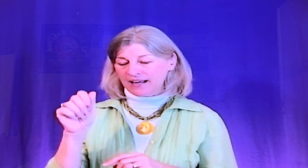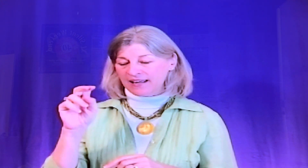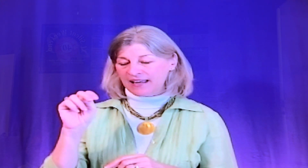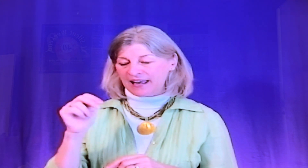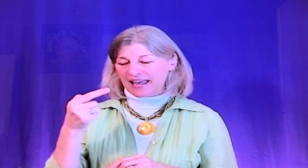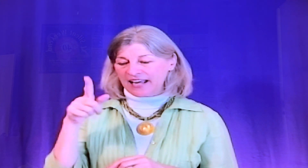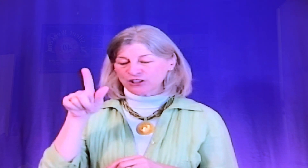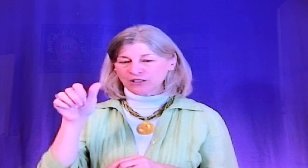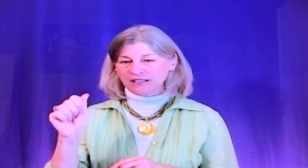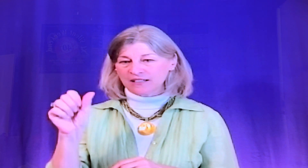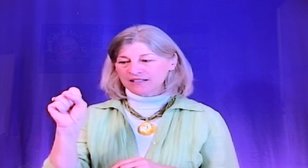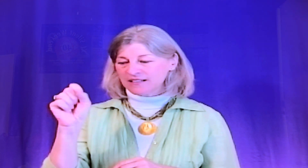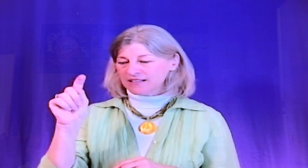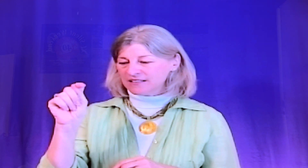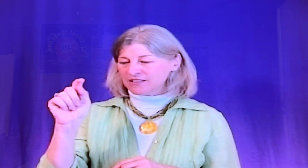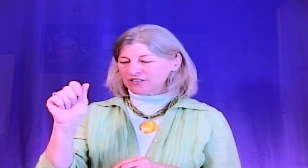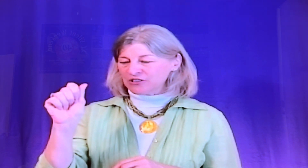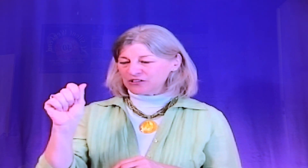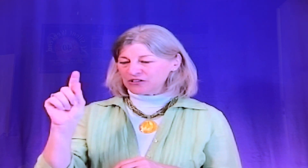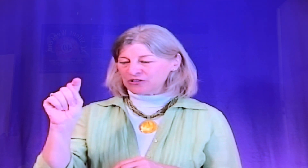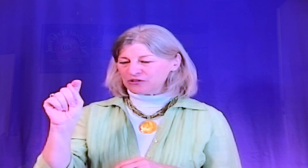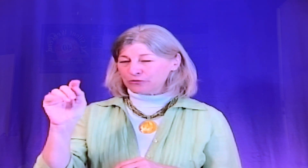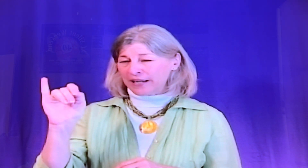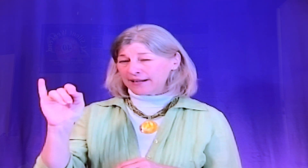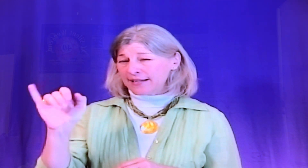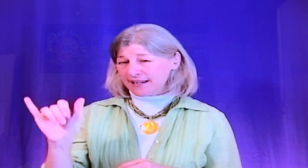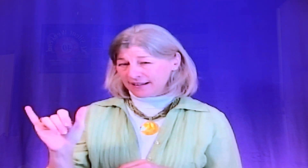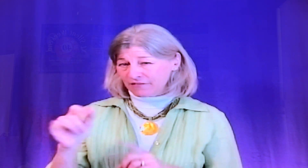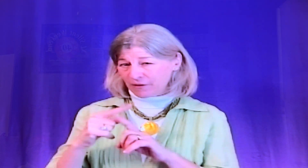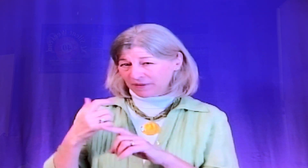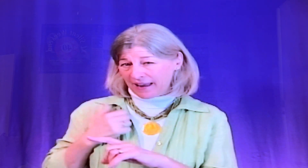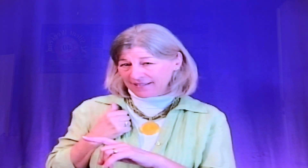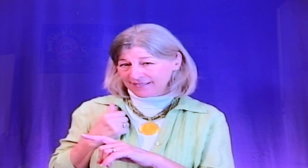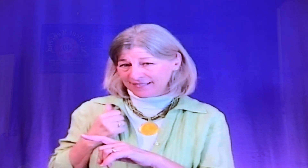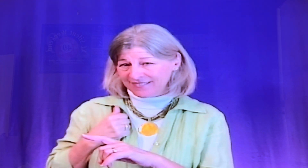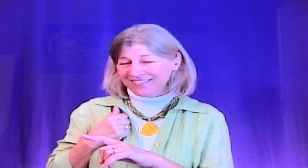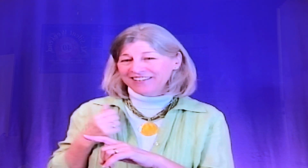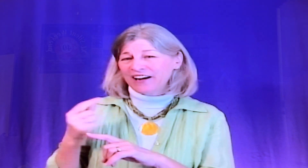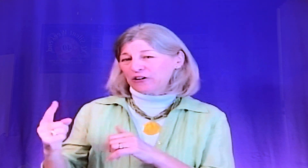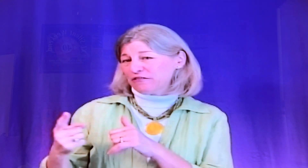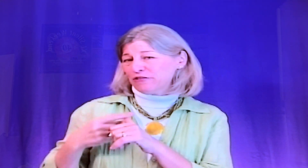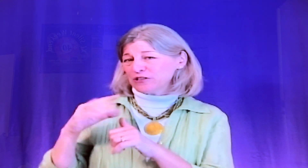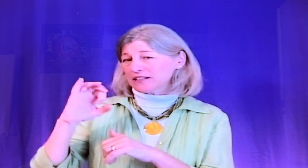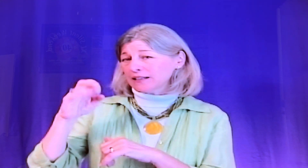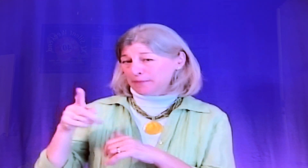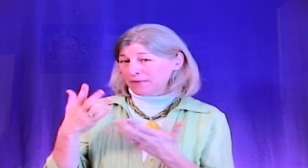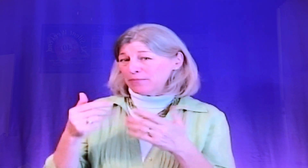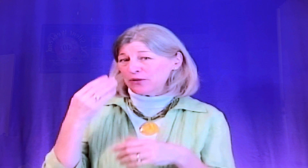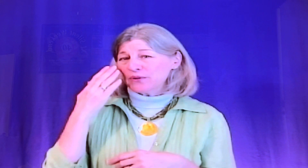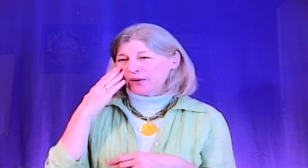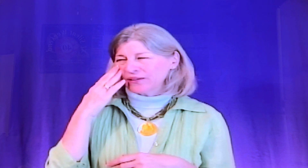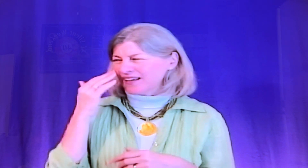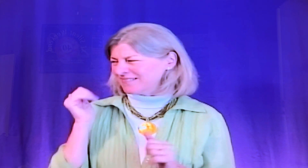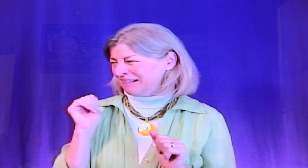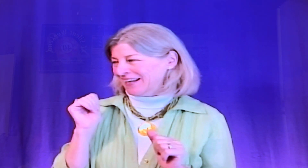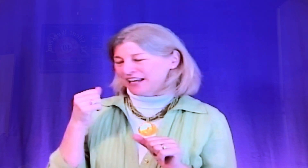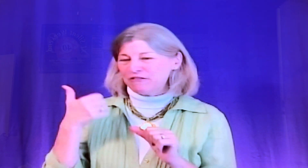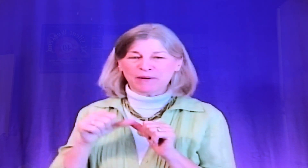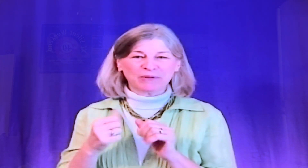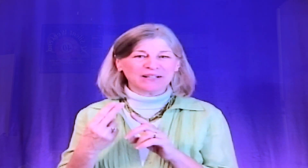by Angela Strady from Canada. her first clip, maybe you know it, I can't remember the name of